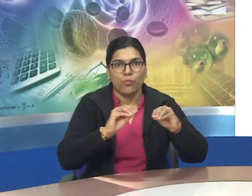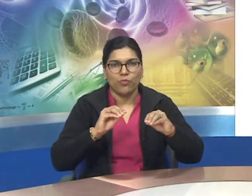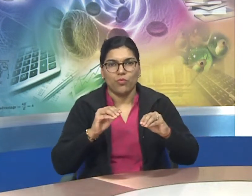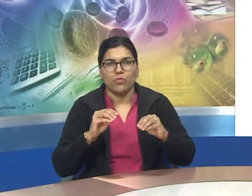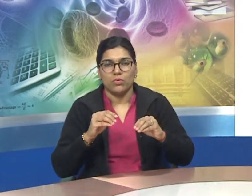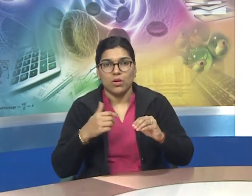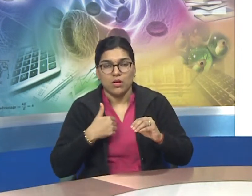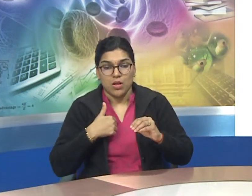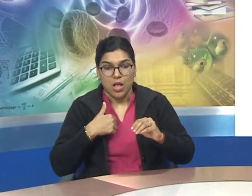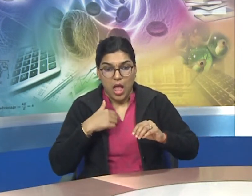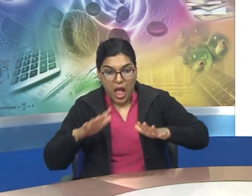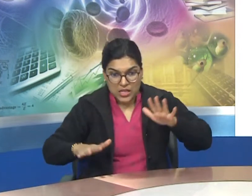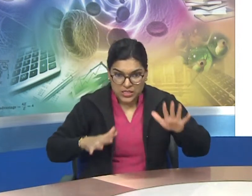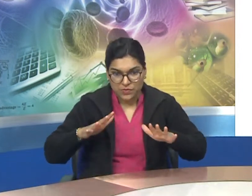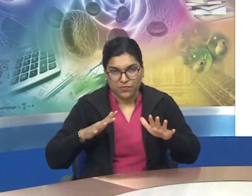Kinetic energy.